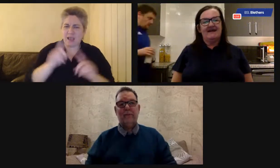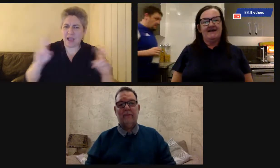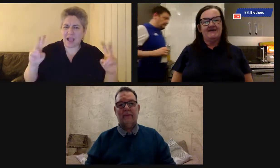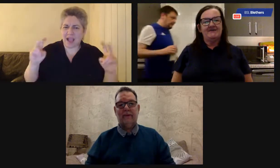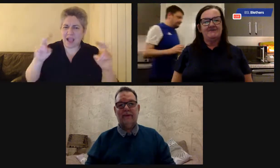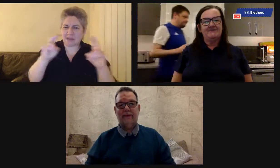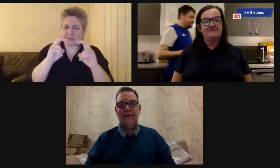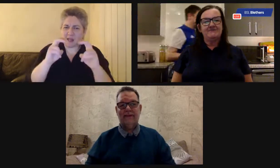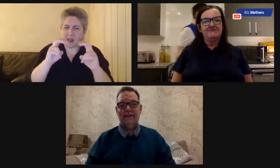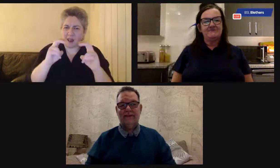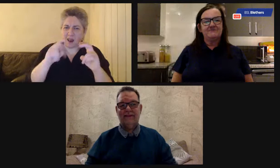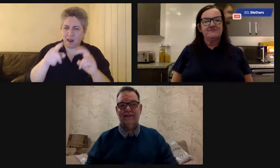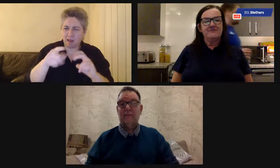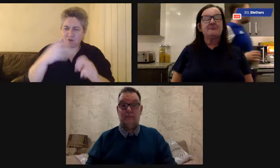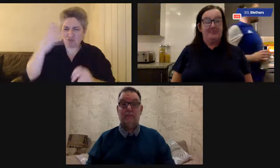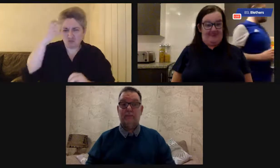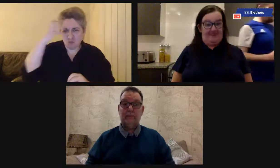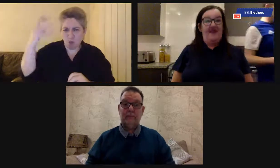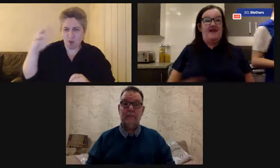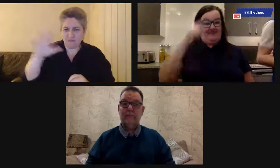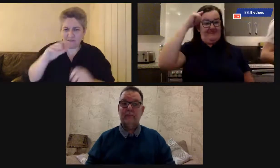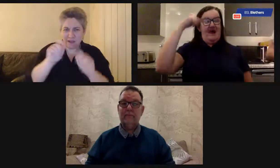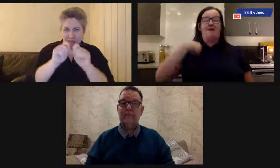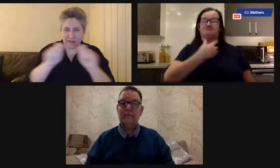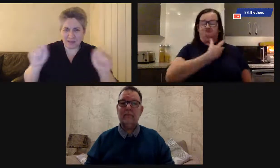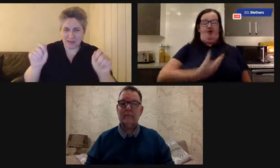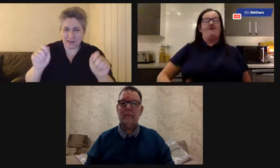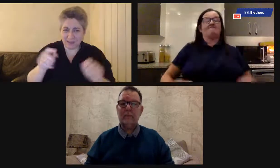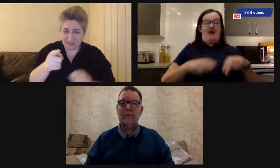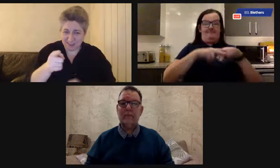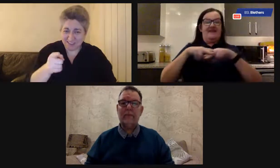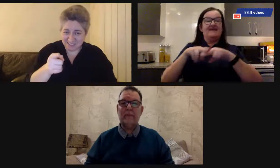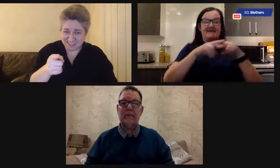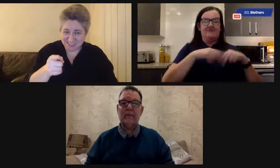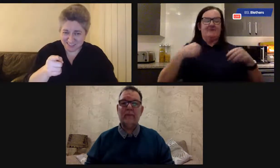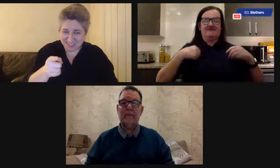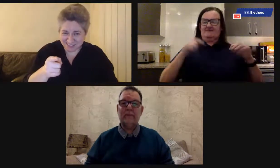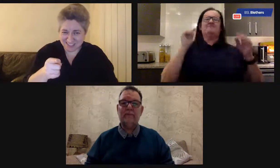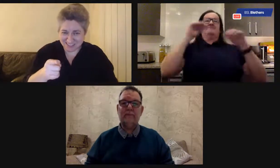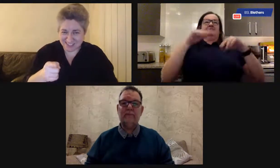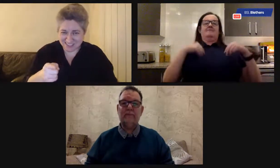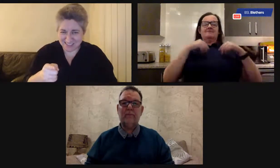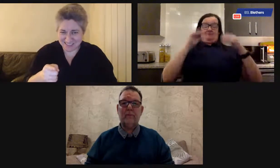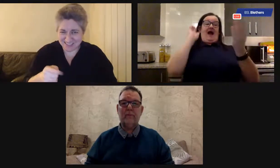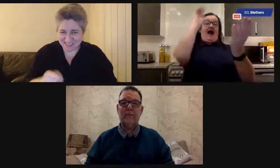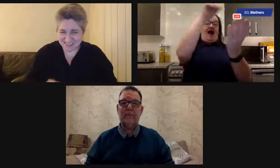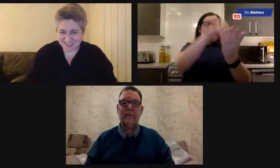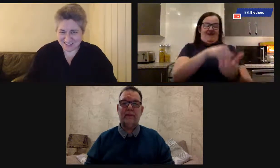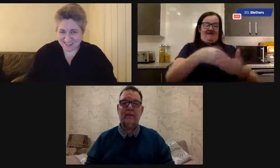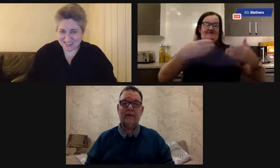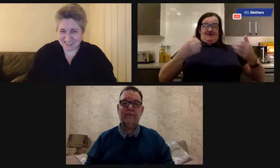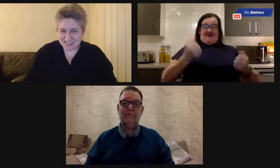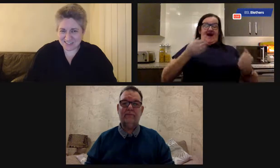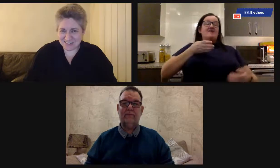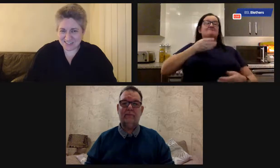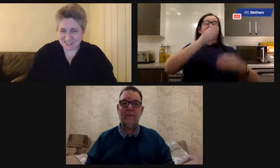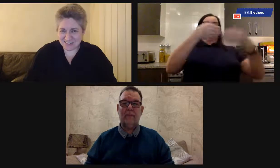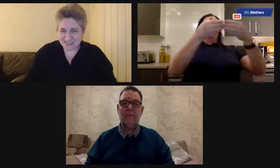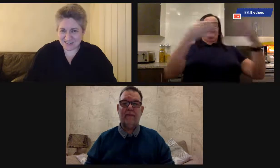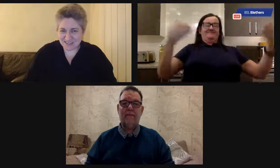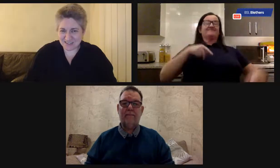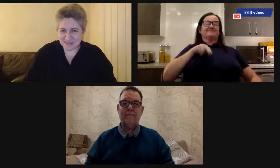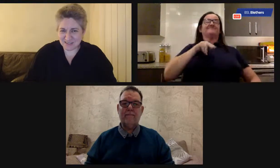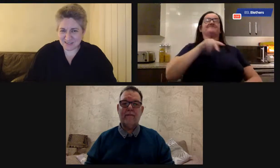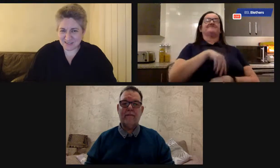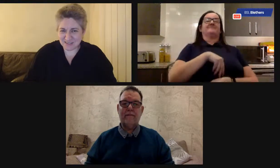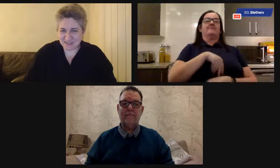know everyone. That's how it works. You'd mentioned that when you were staying at the castle in Wales, that you